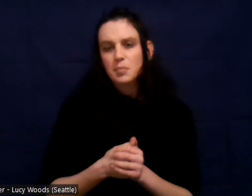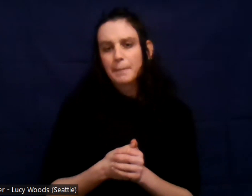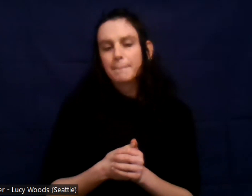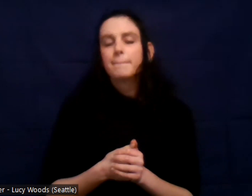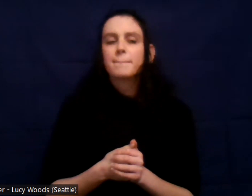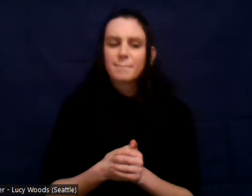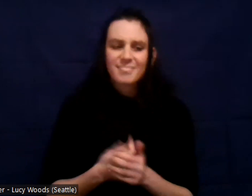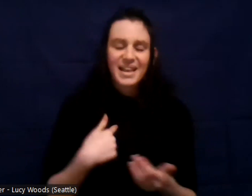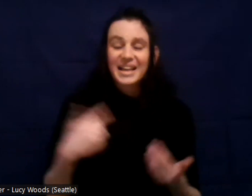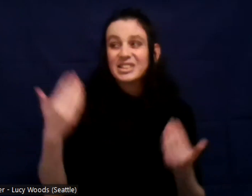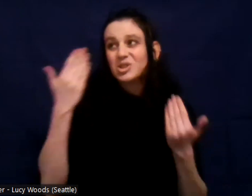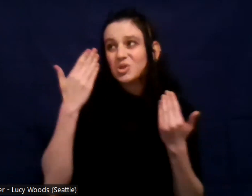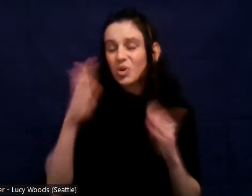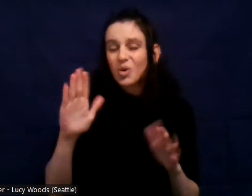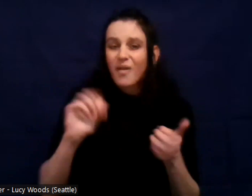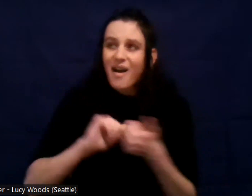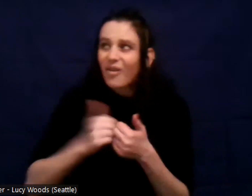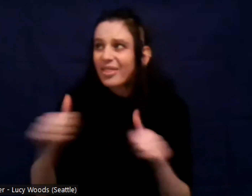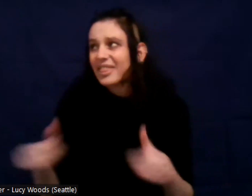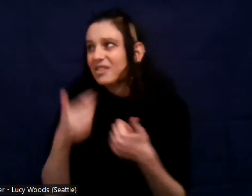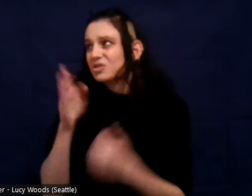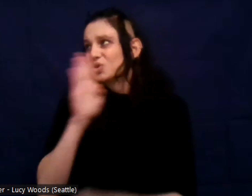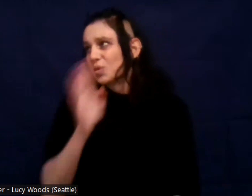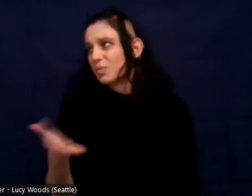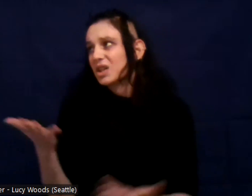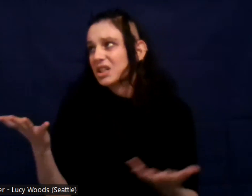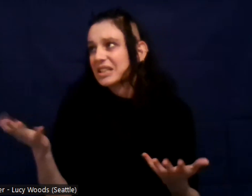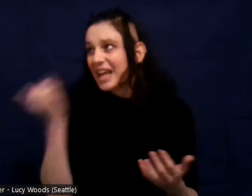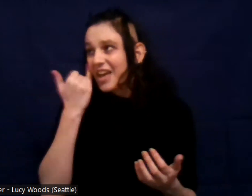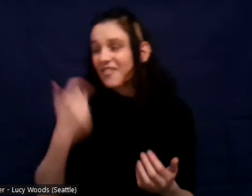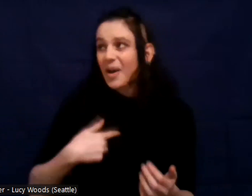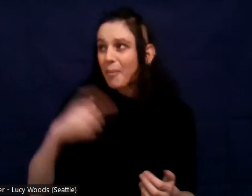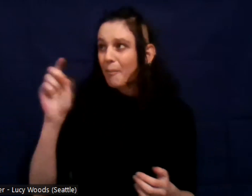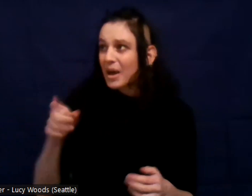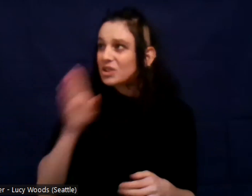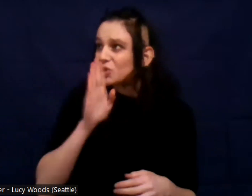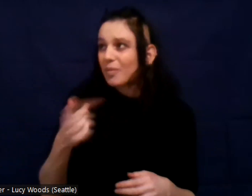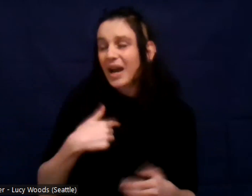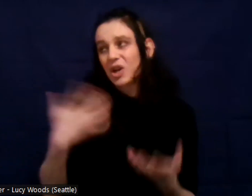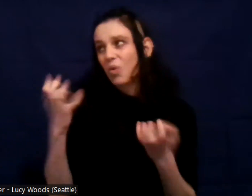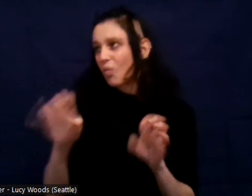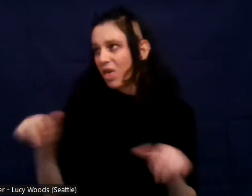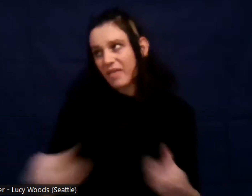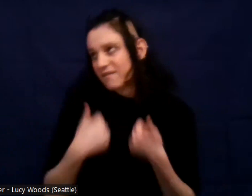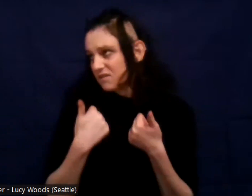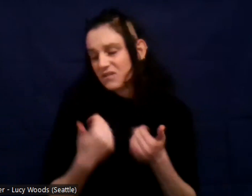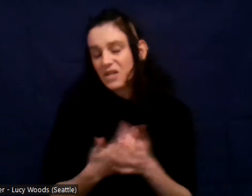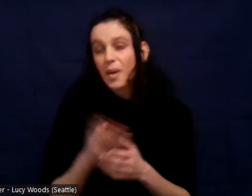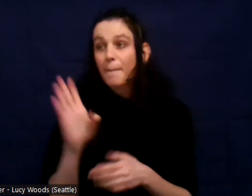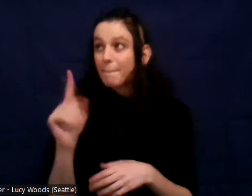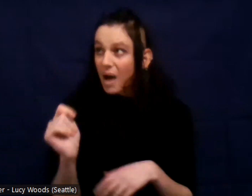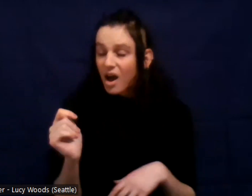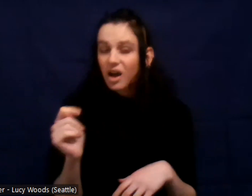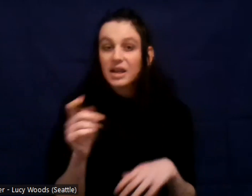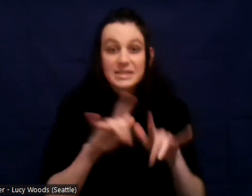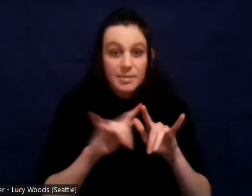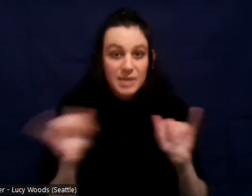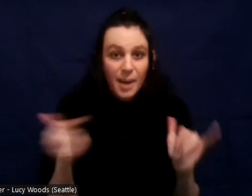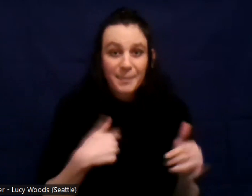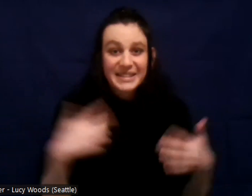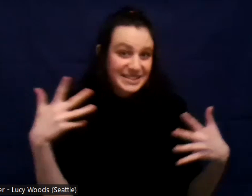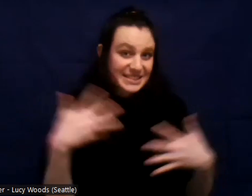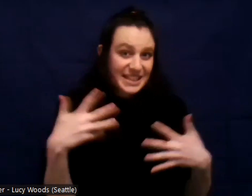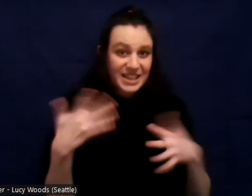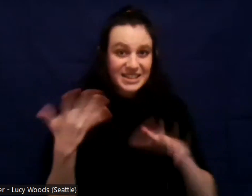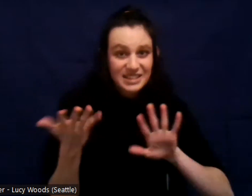do life sober. And if I have to do it that way, then I don't want to do it. But I also was too scared to die.